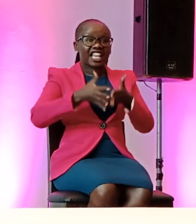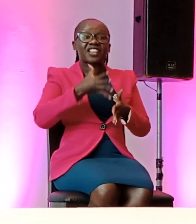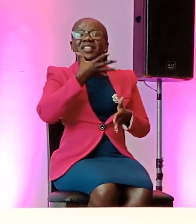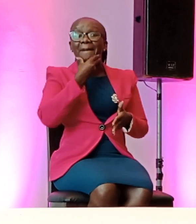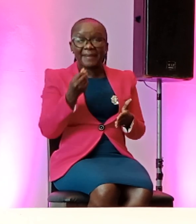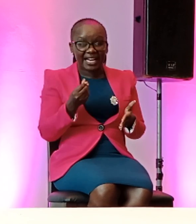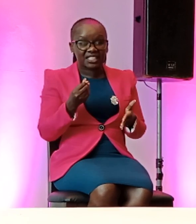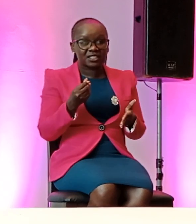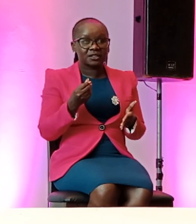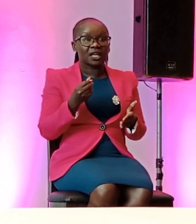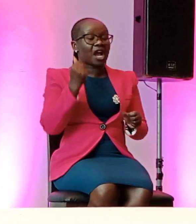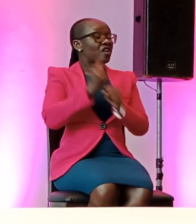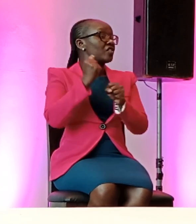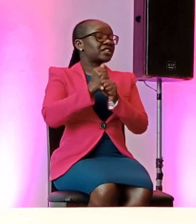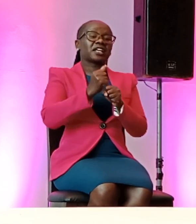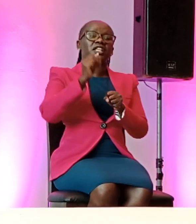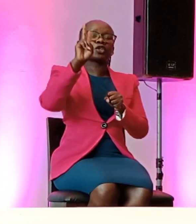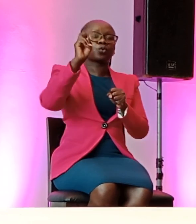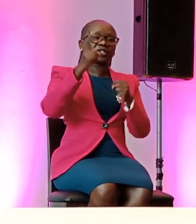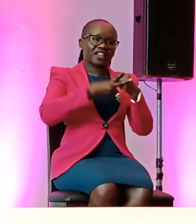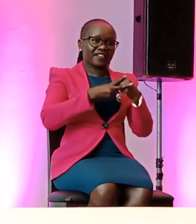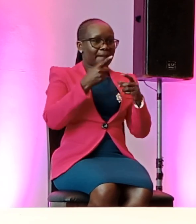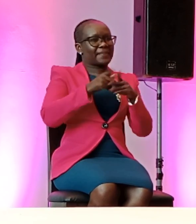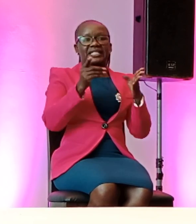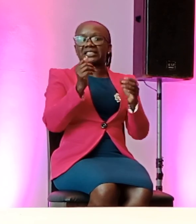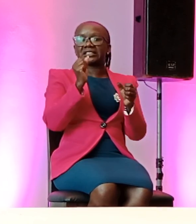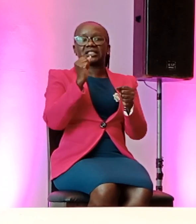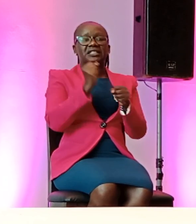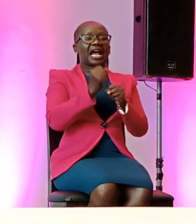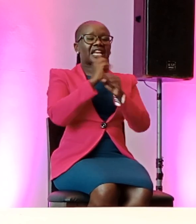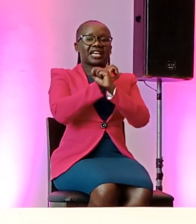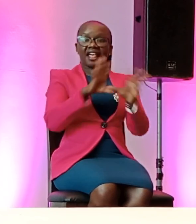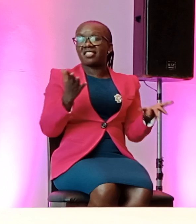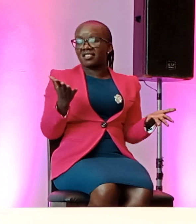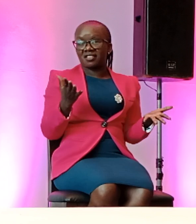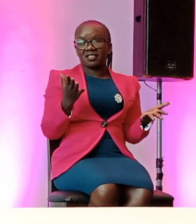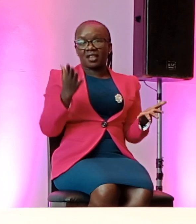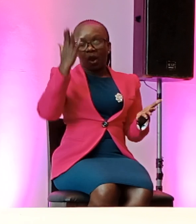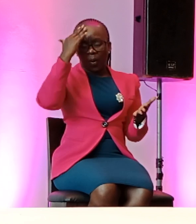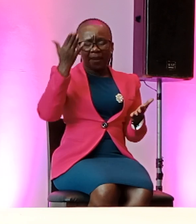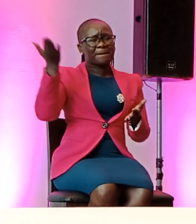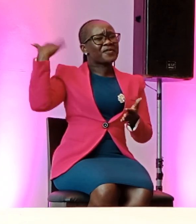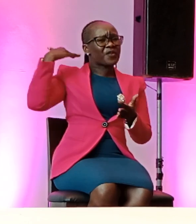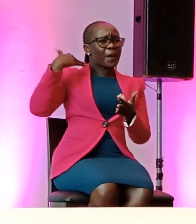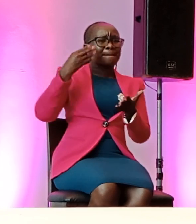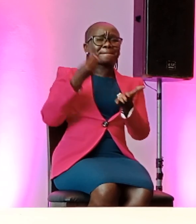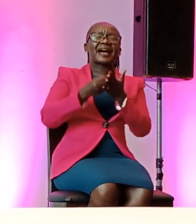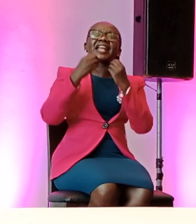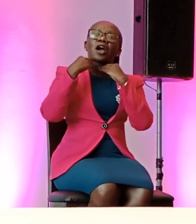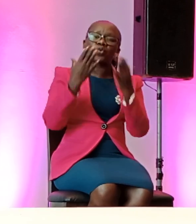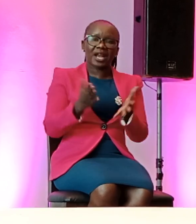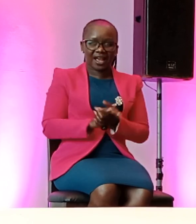I am, I could have done it in 2007. Because I had no bank account either.